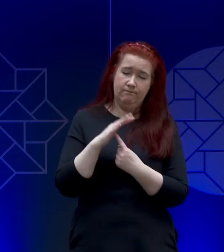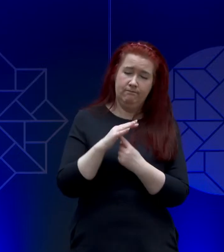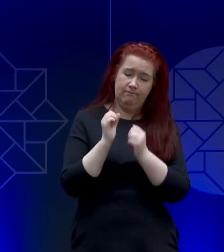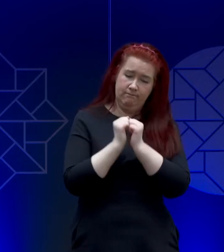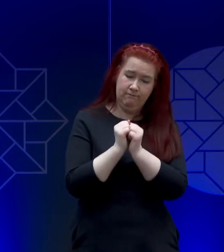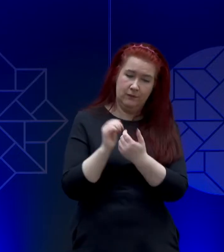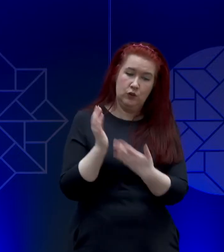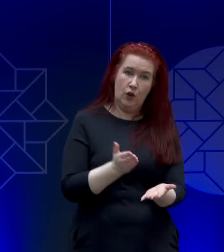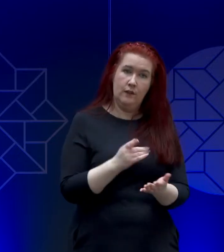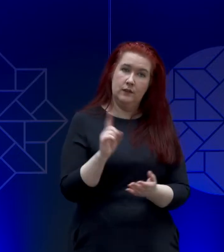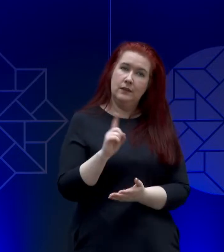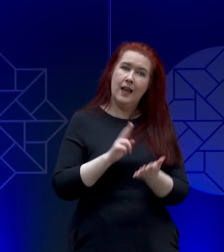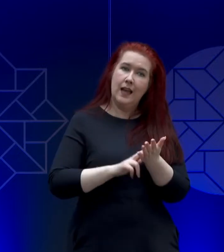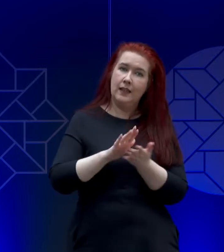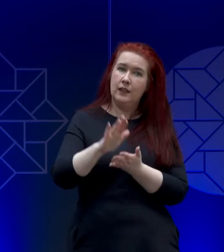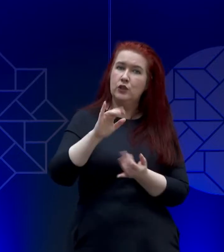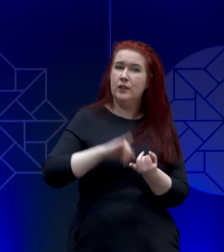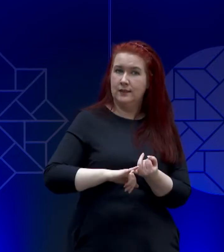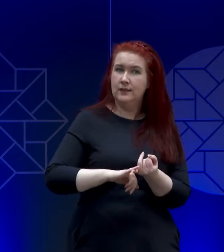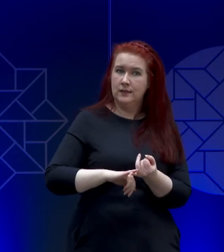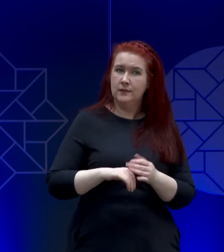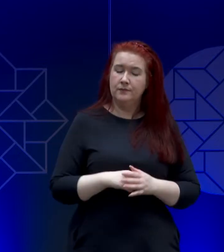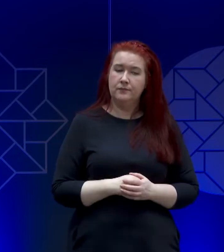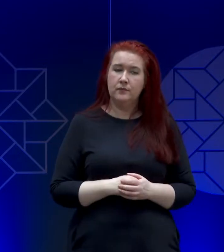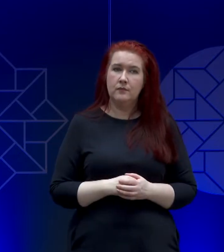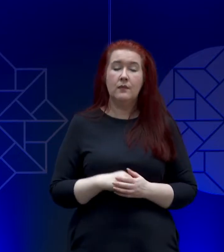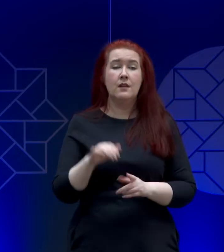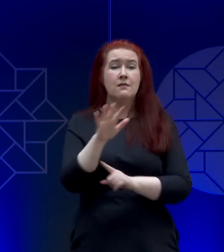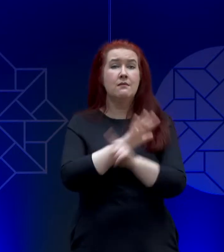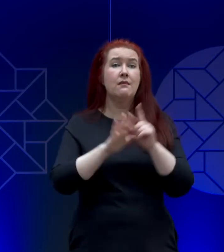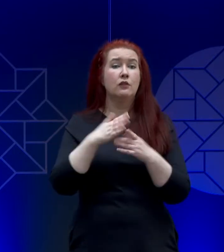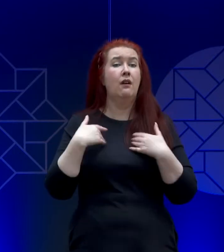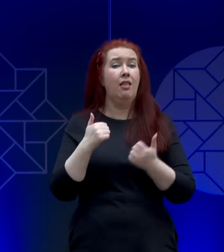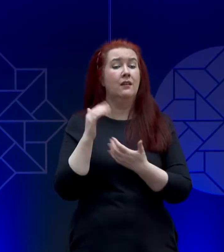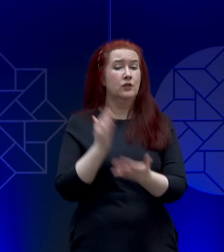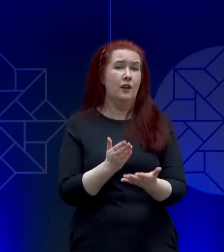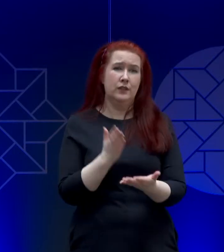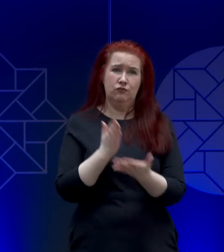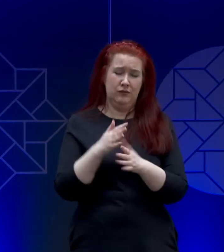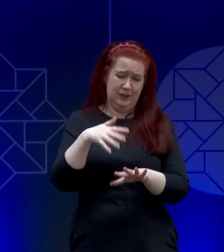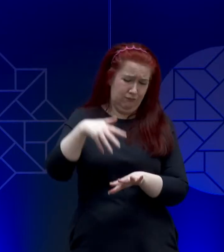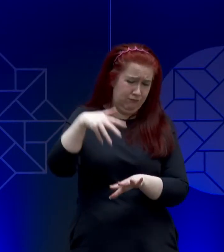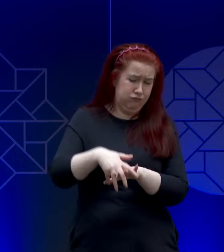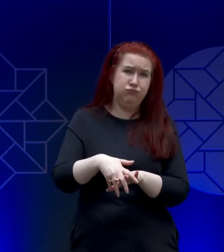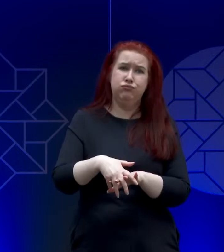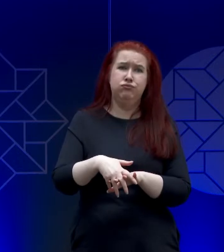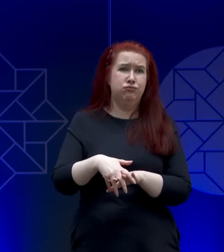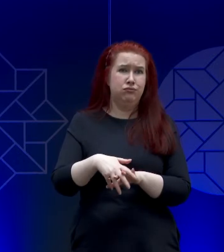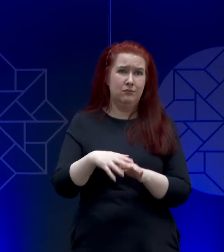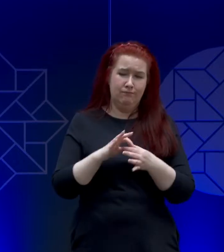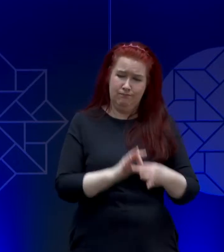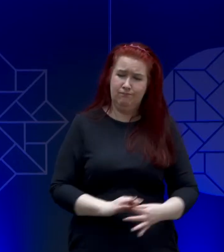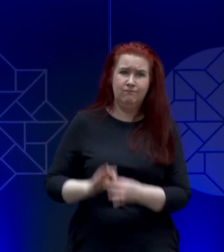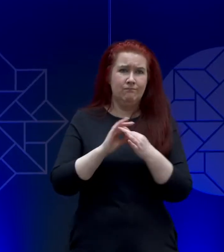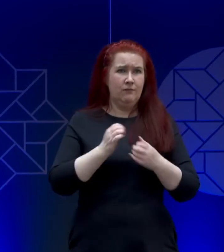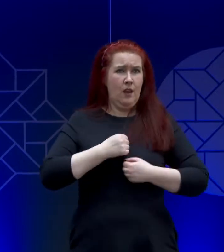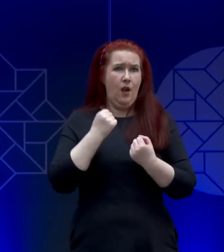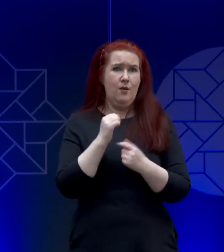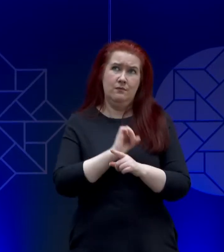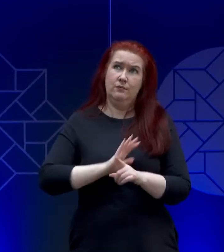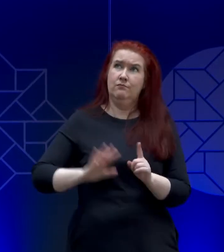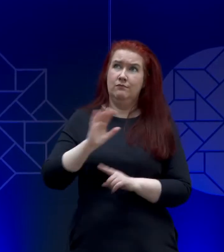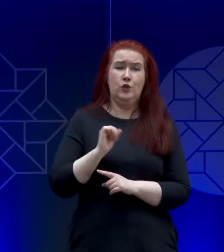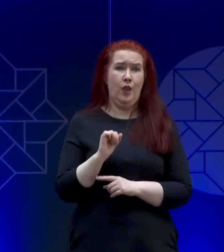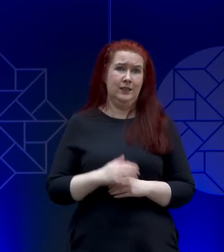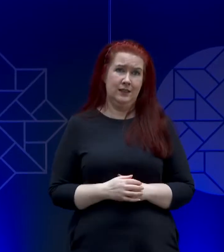the National Health Service. The NHS is stitched into the very fabric of our nation. It